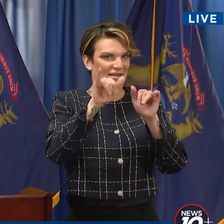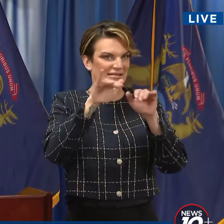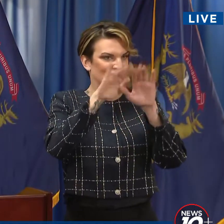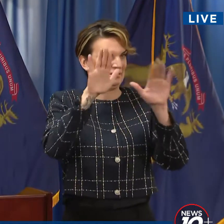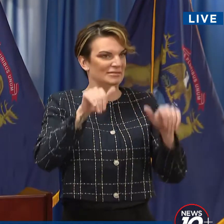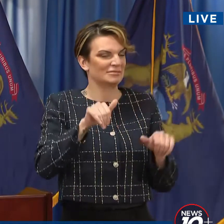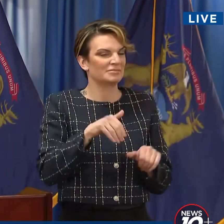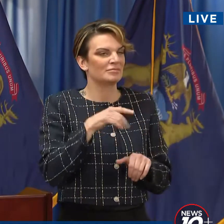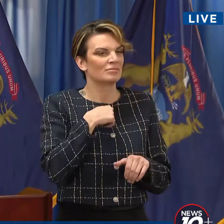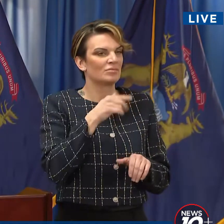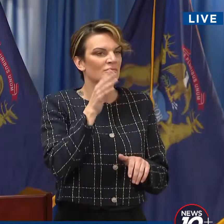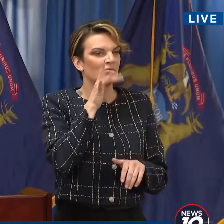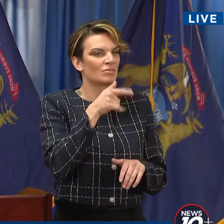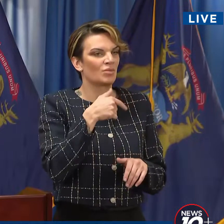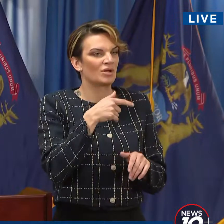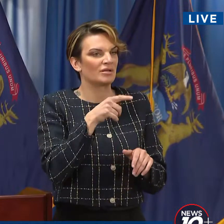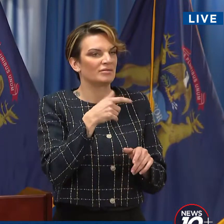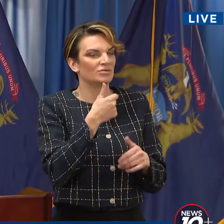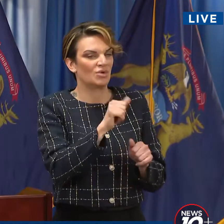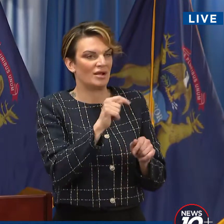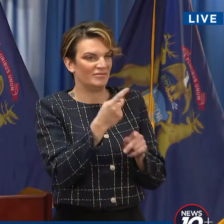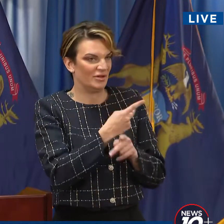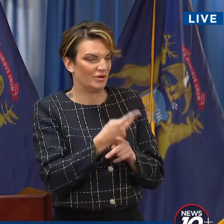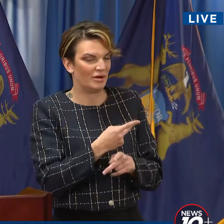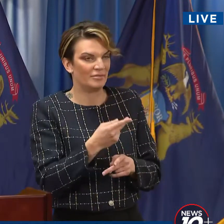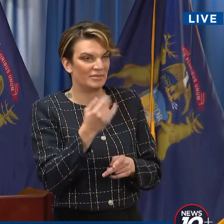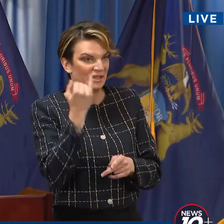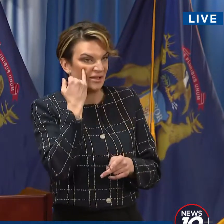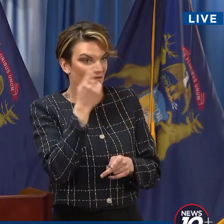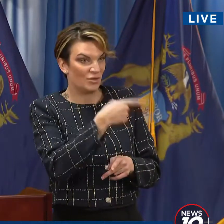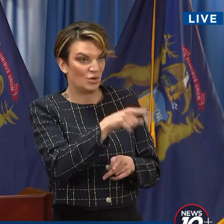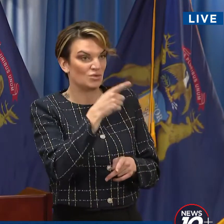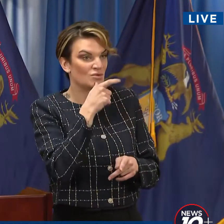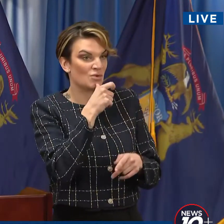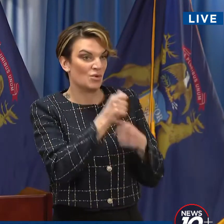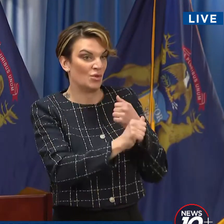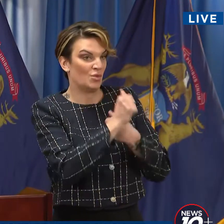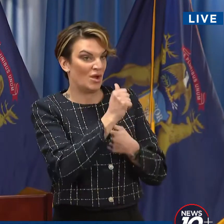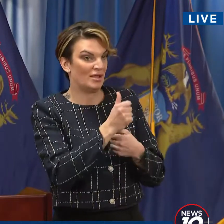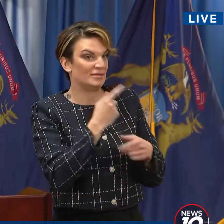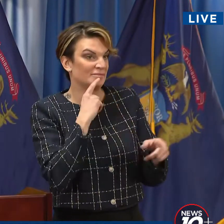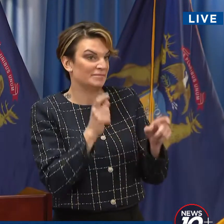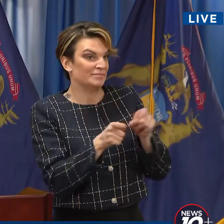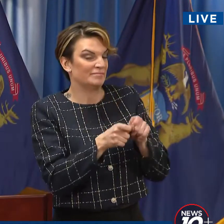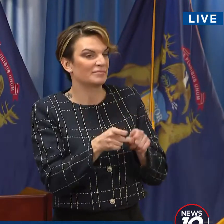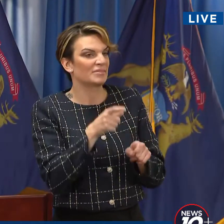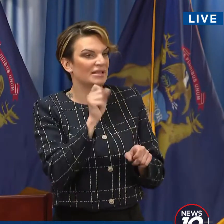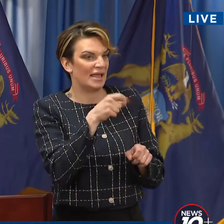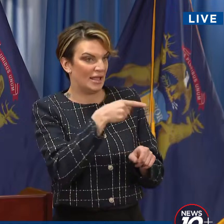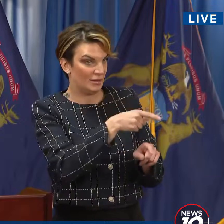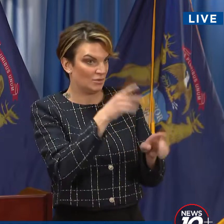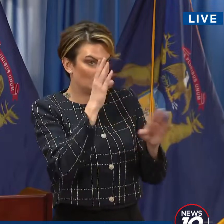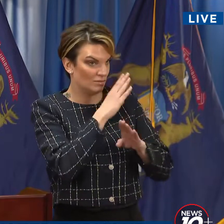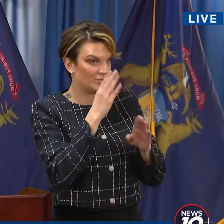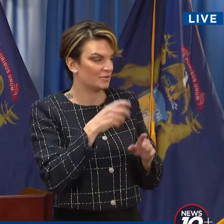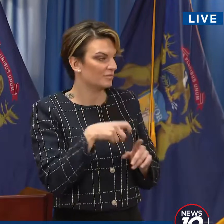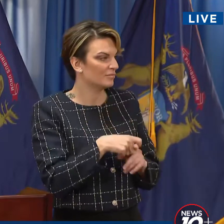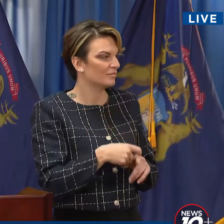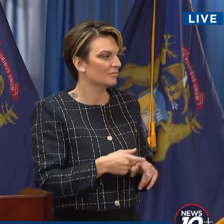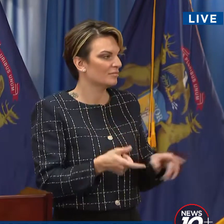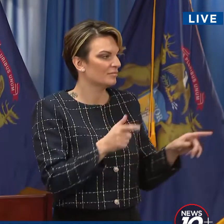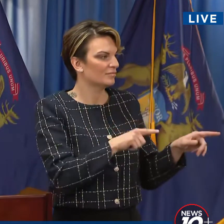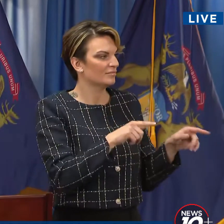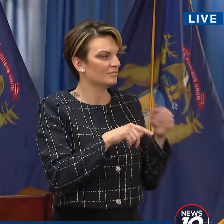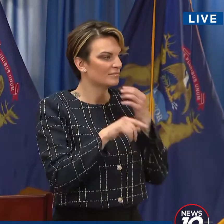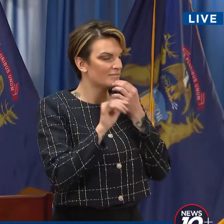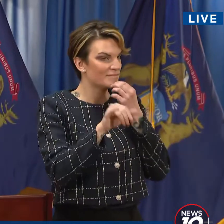with law enforcement to seek the legal accountability that may be necessary for this and any other efforts to deceive our voters. Yeah. With the Senate